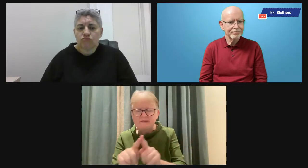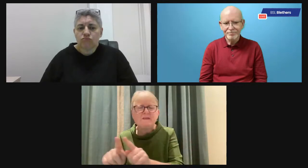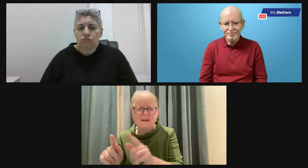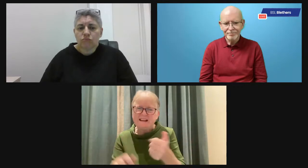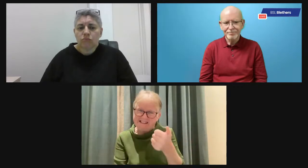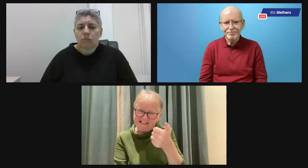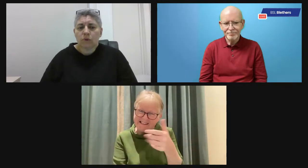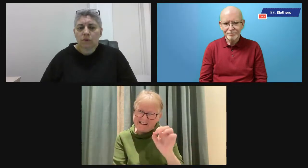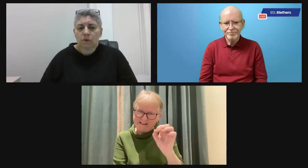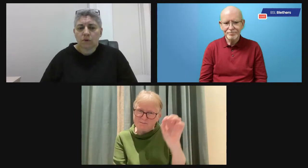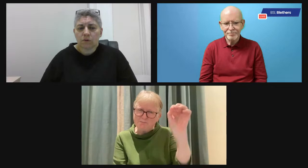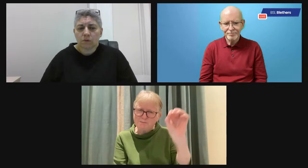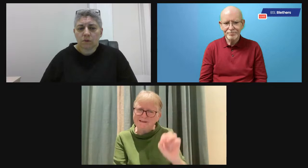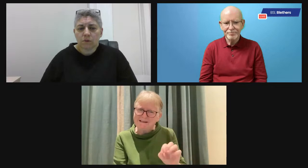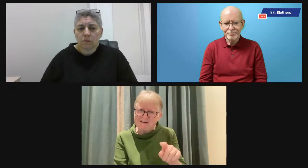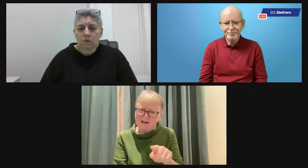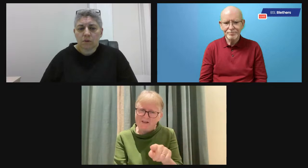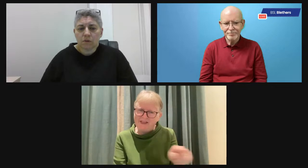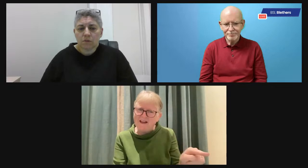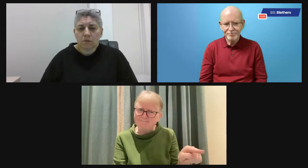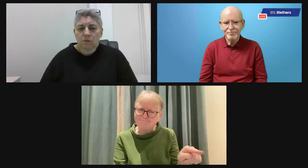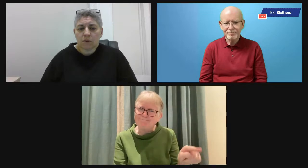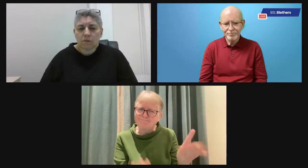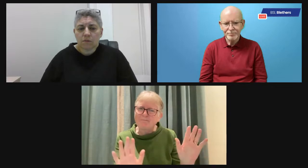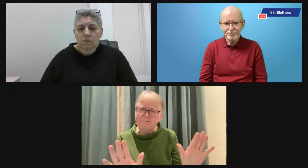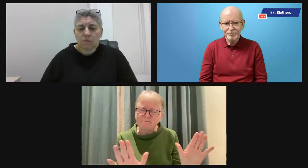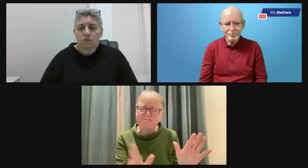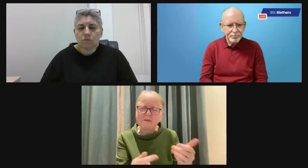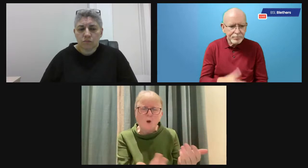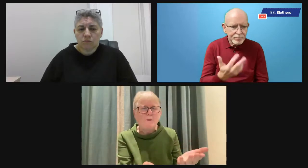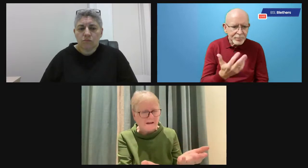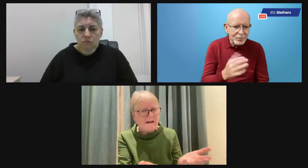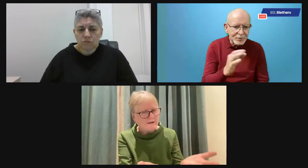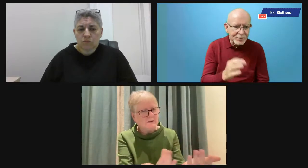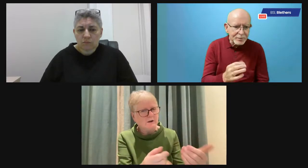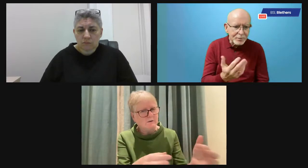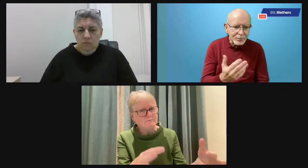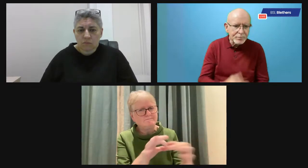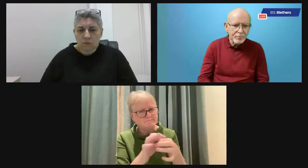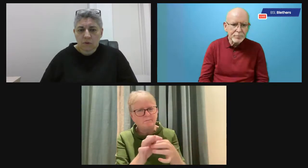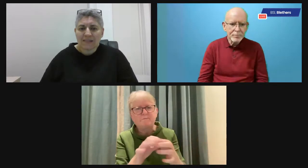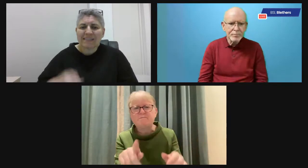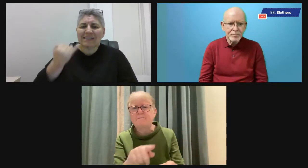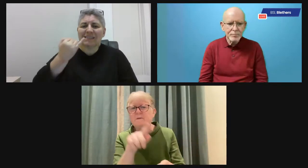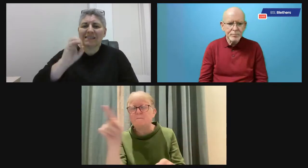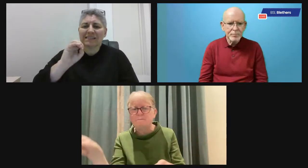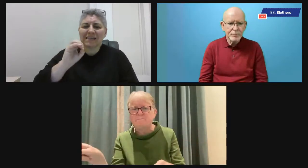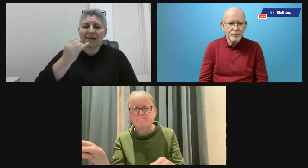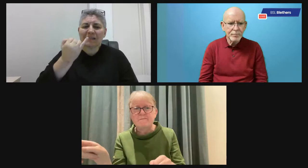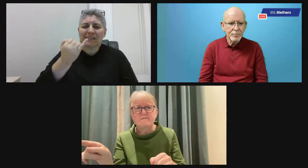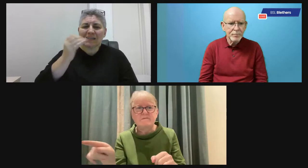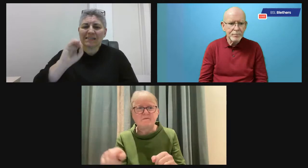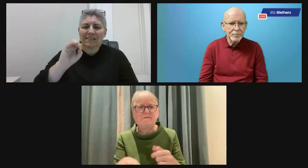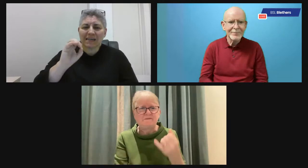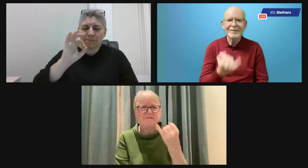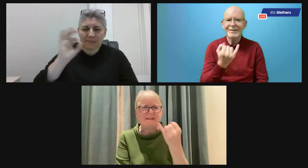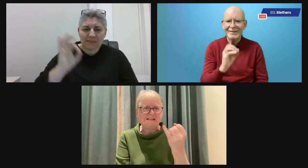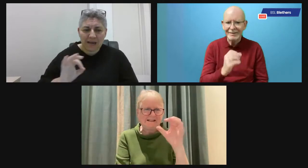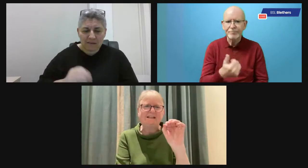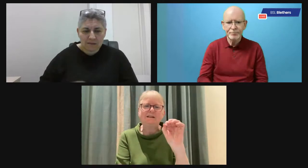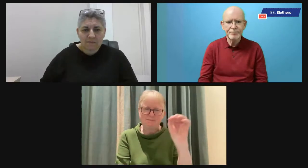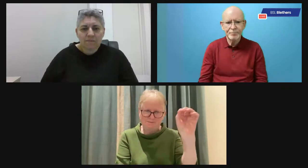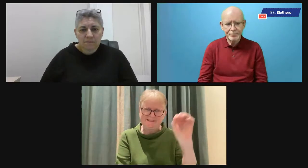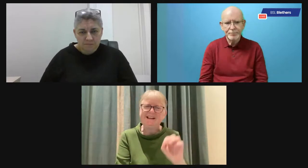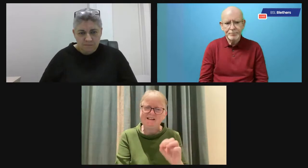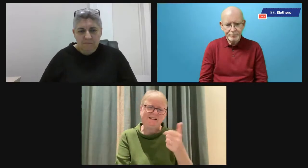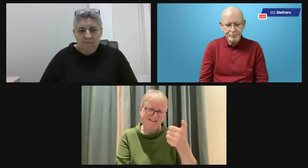basic, the PTLLC, and 60% of our members are at that level. So